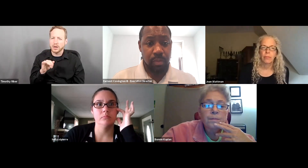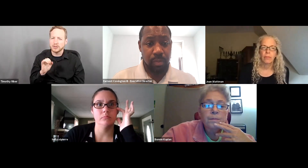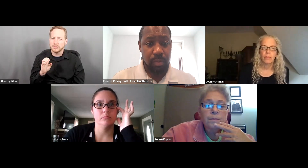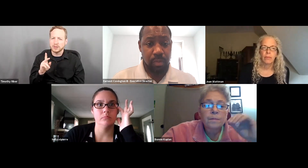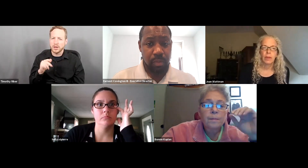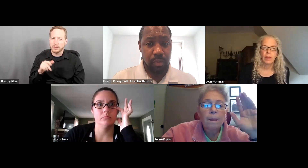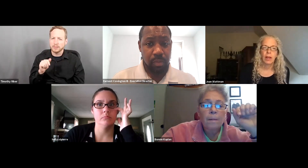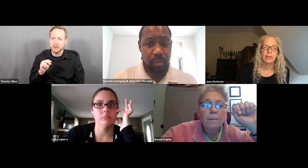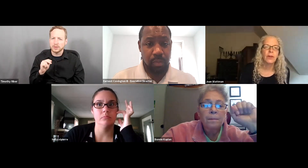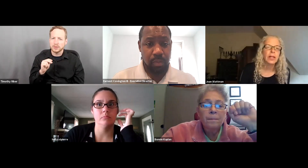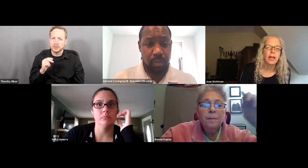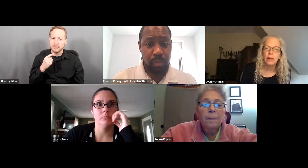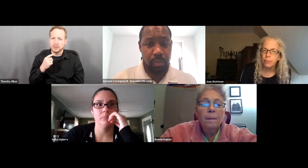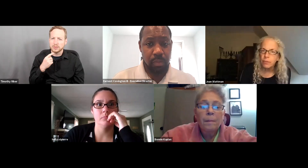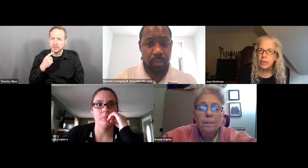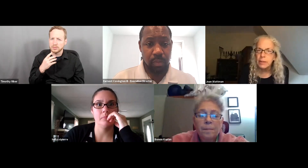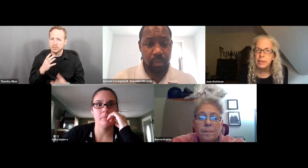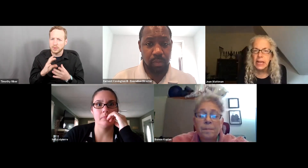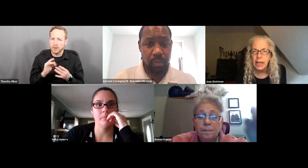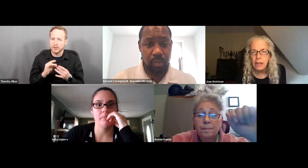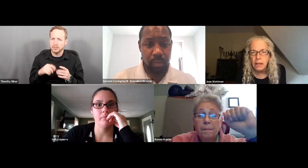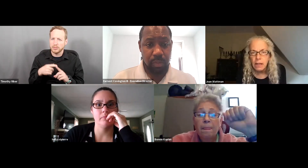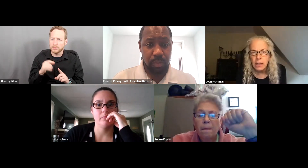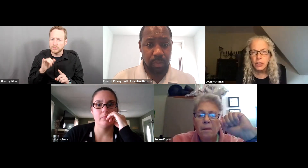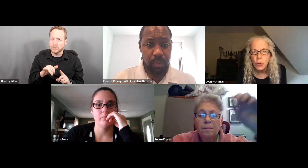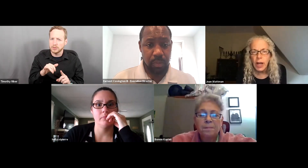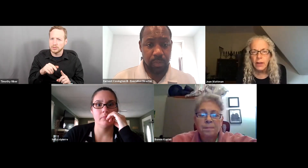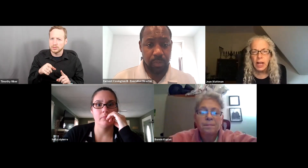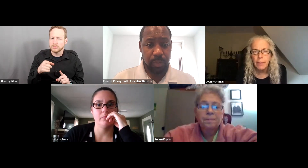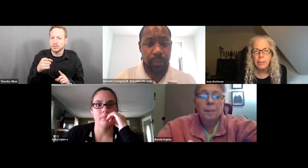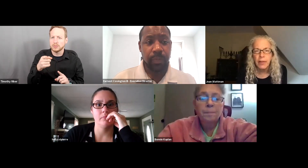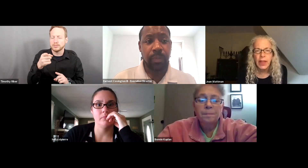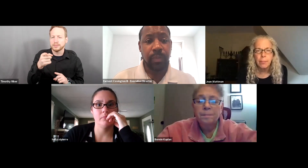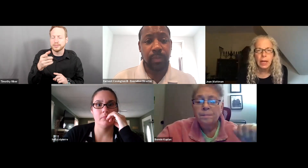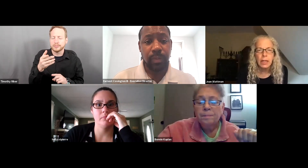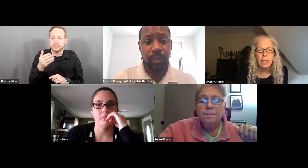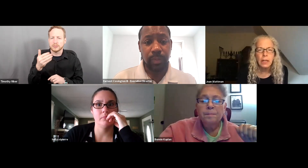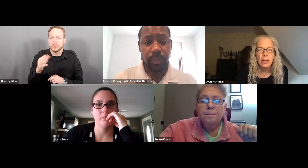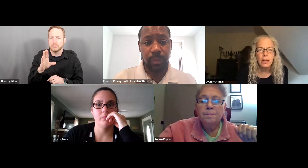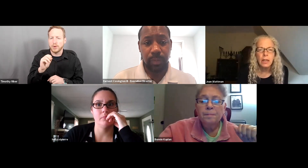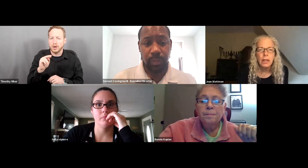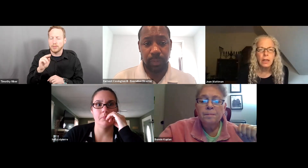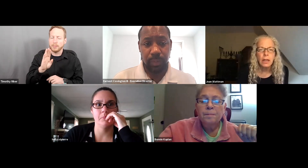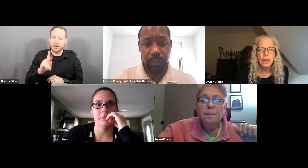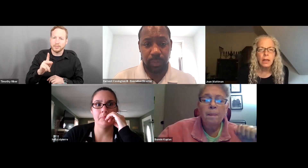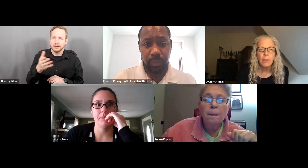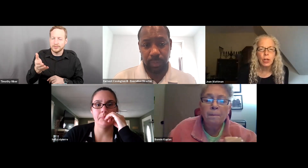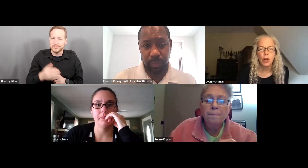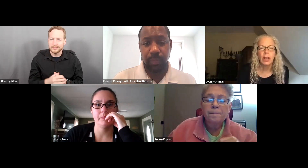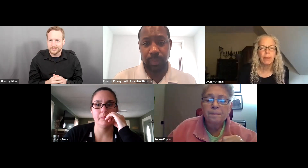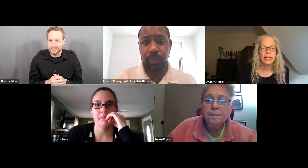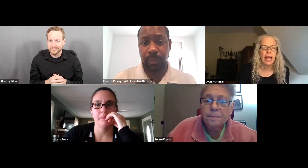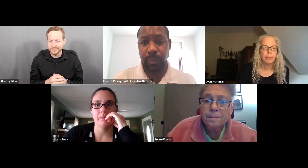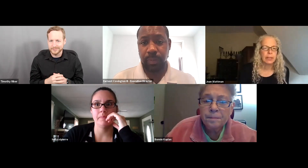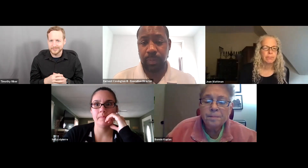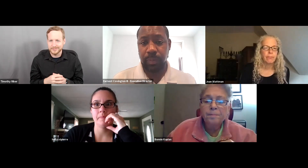Let me allow Tim I'm to be sorry, spotlighted. Tim is saying, did you have a comment about that, Bonnie? I'm going to call